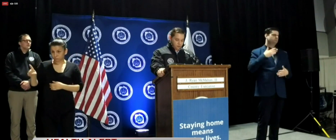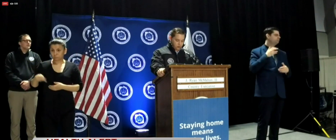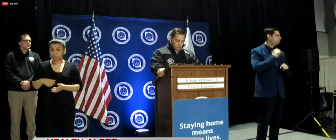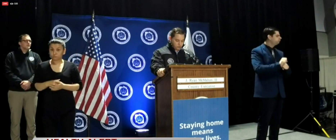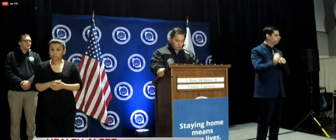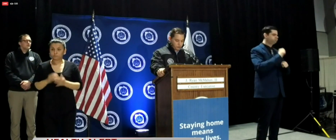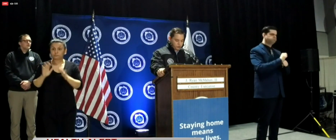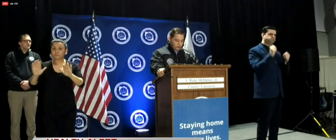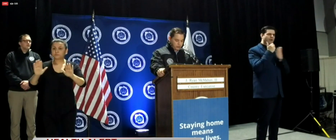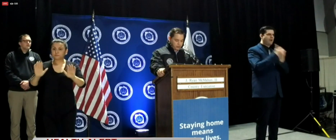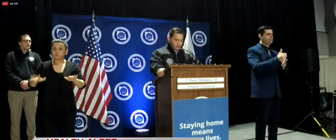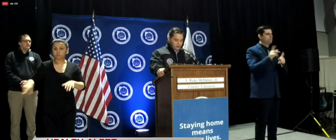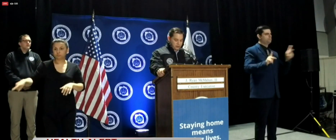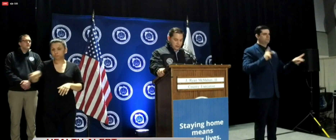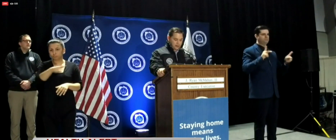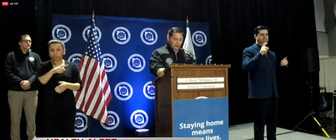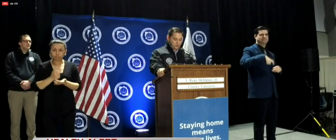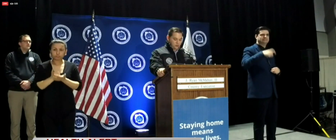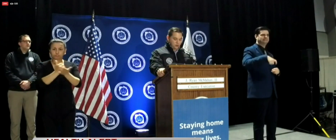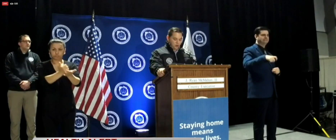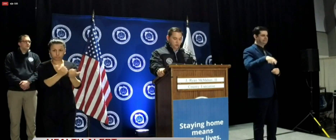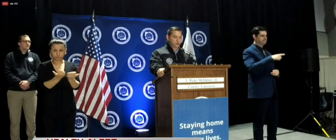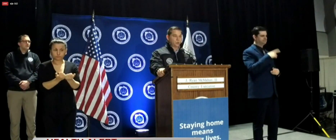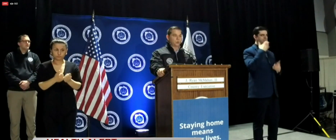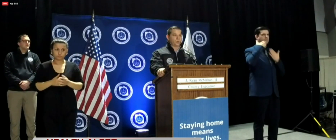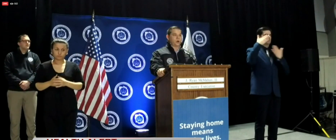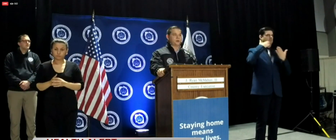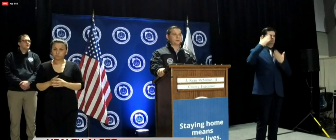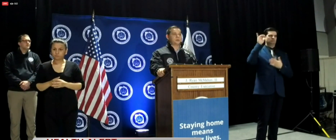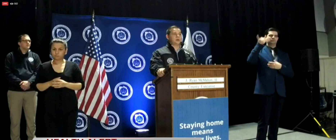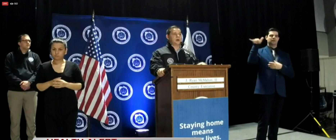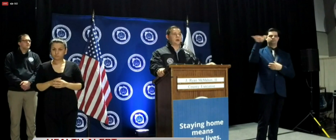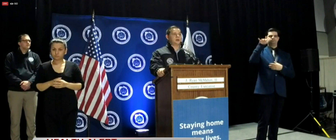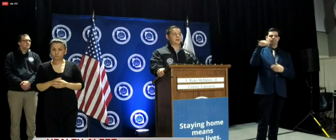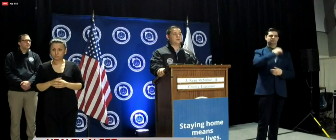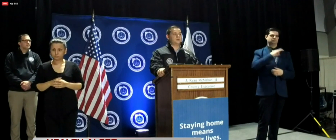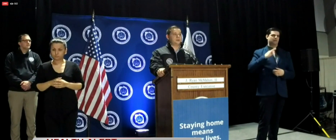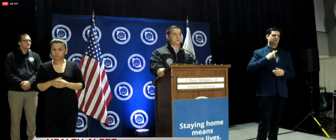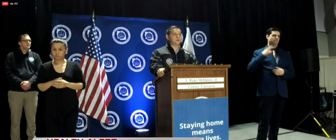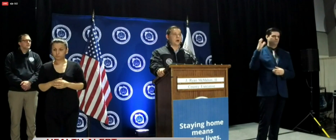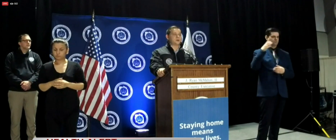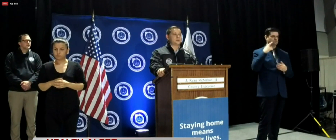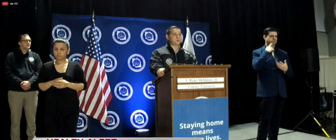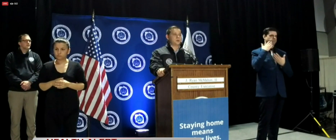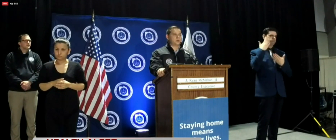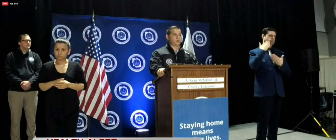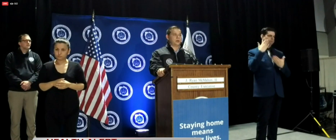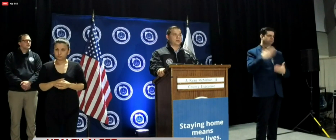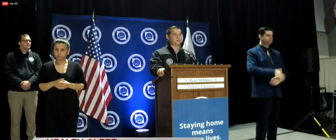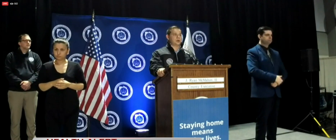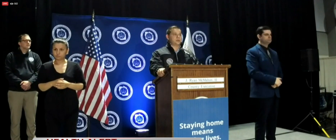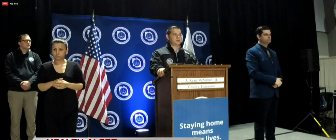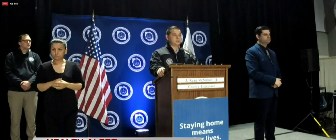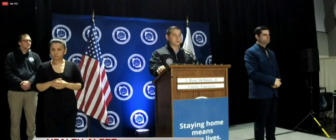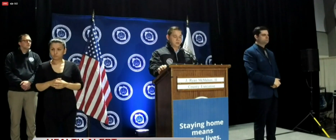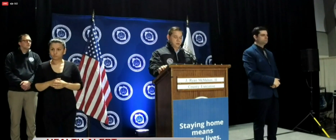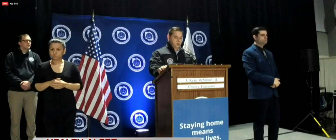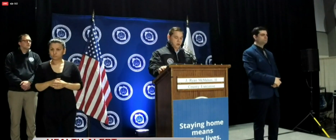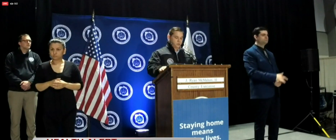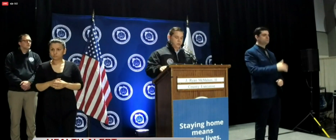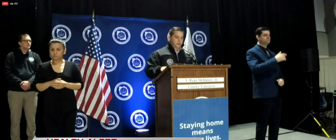It's very much appreciated. And again, you can call 211 if you need to talk to somebody, work on